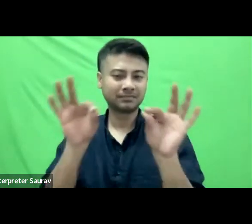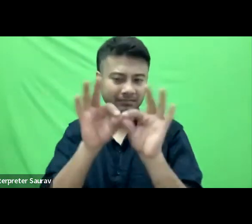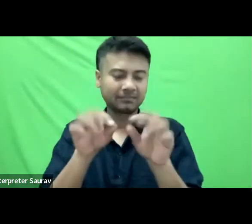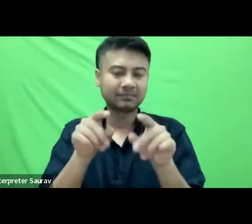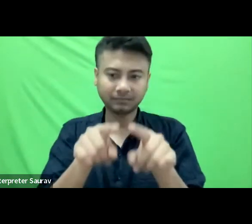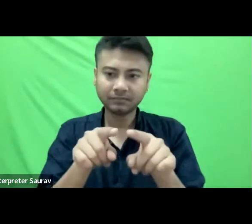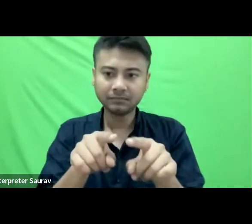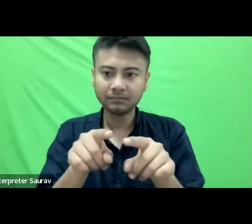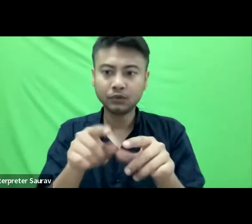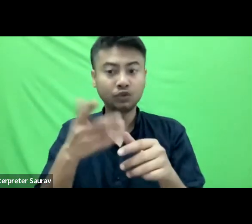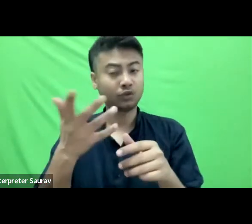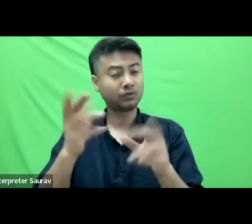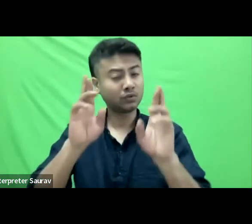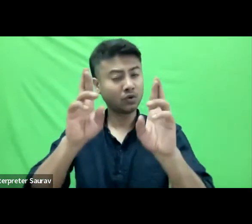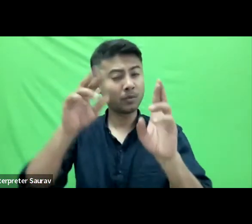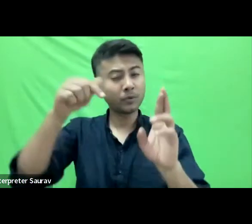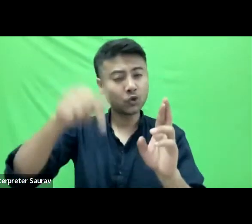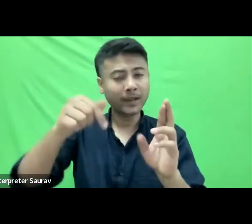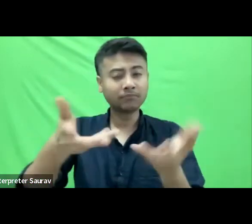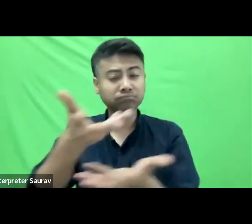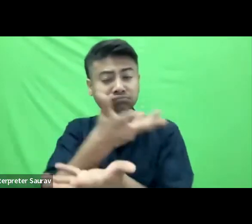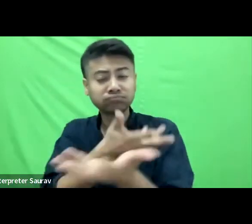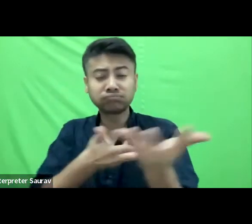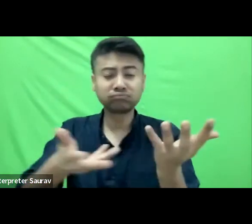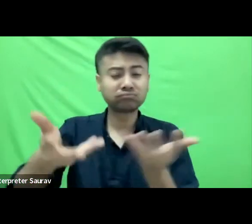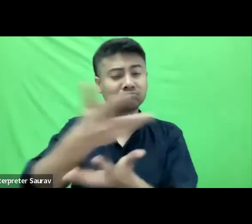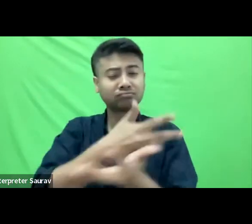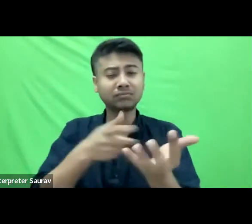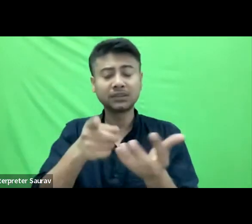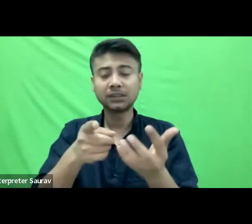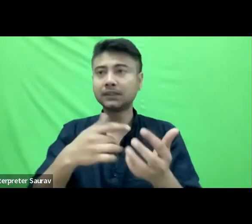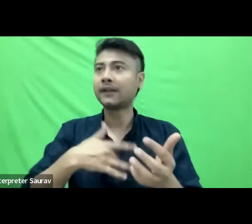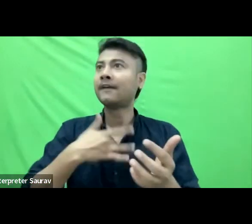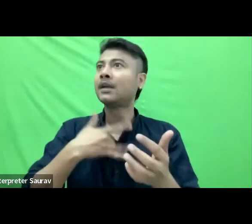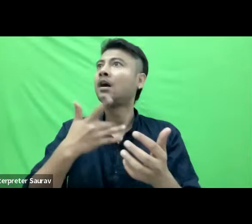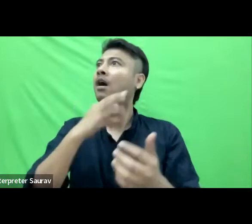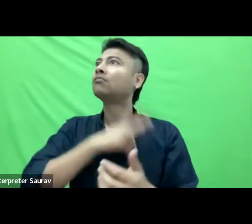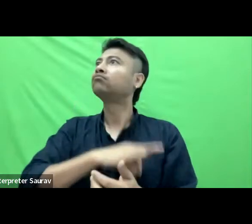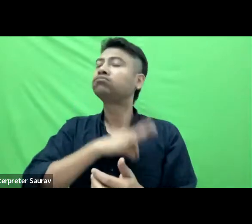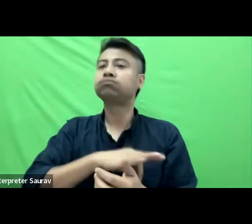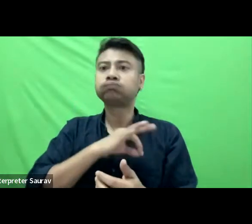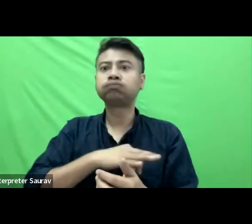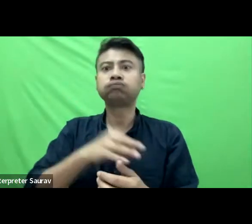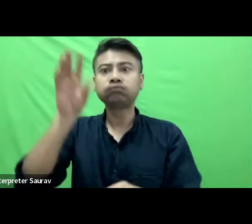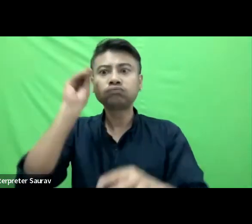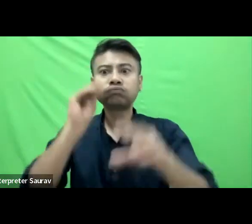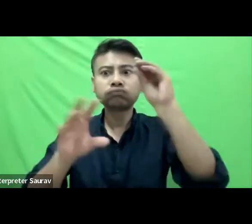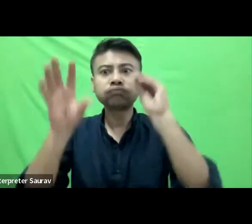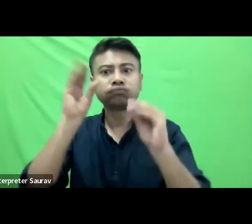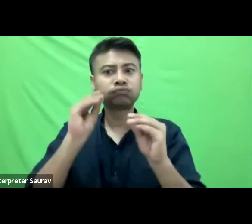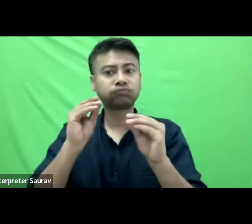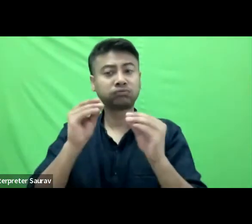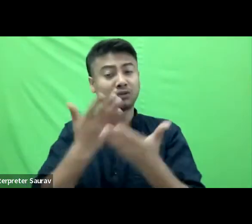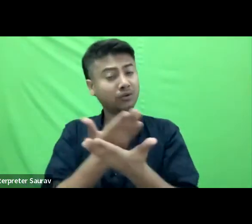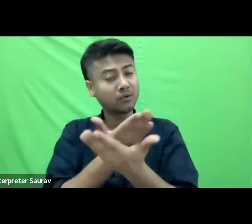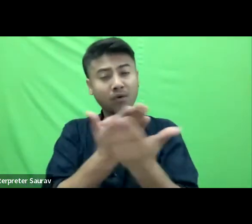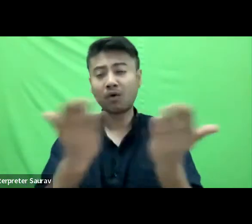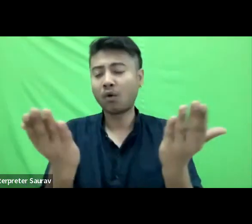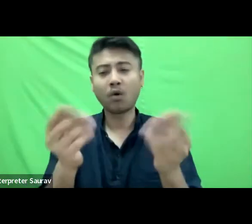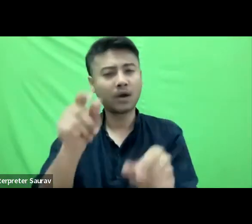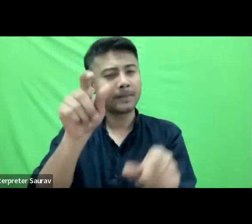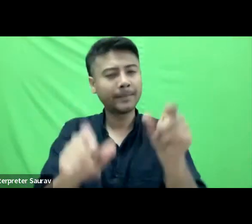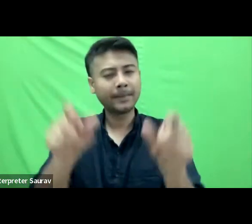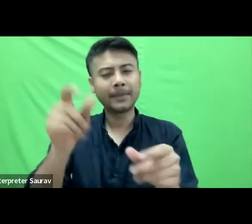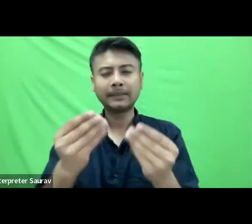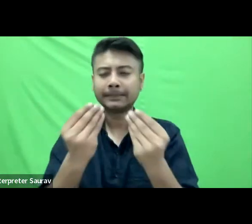truly engaging discussion. Take advantage, please, the audience, speaking to everybody here on the call, take advantage of the various means available